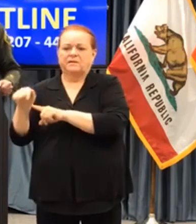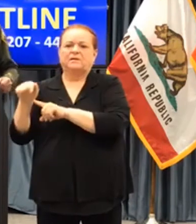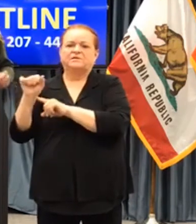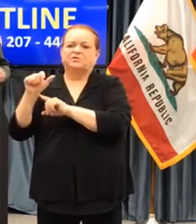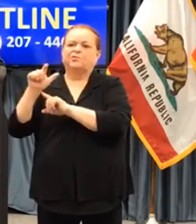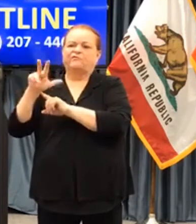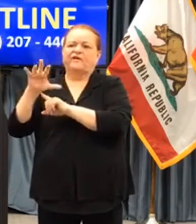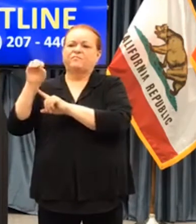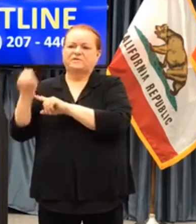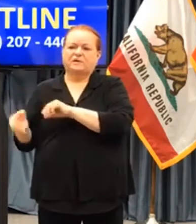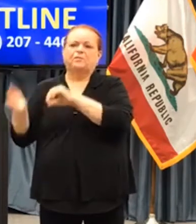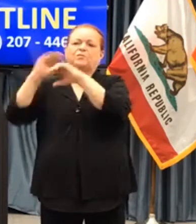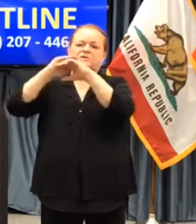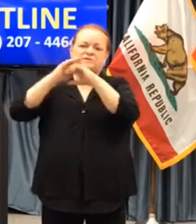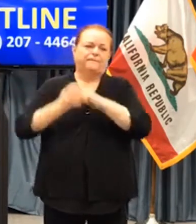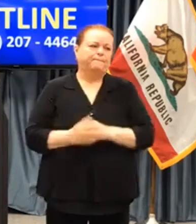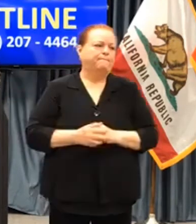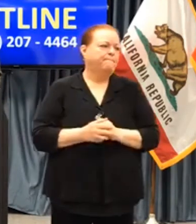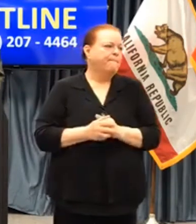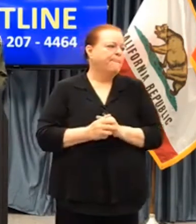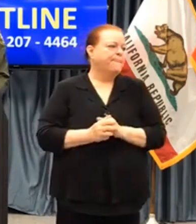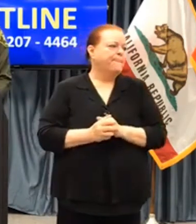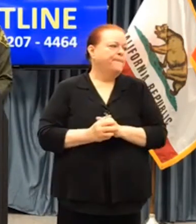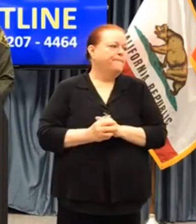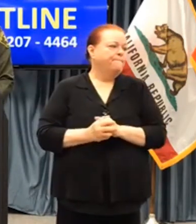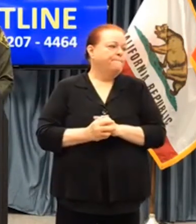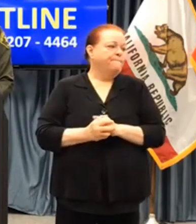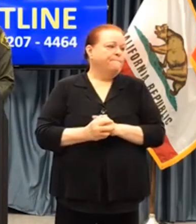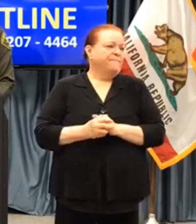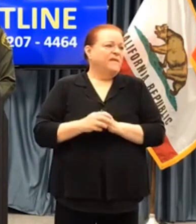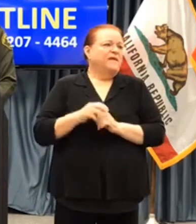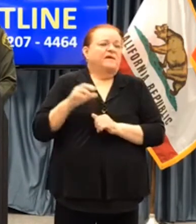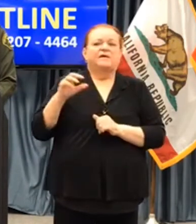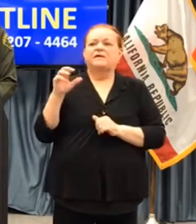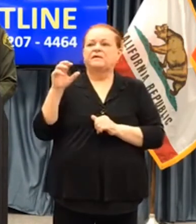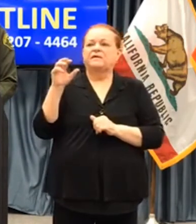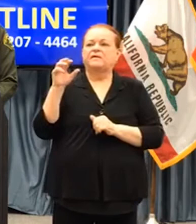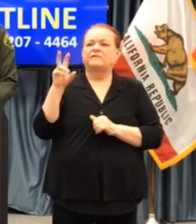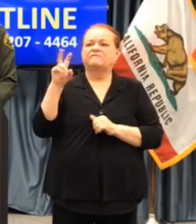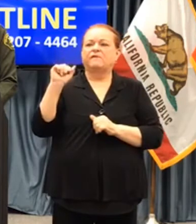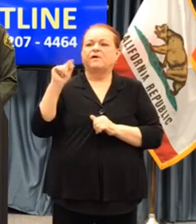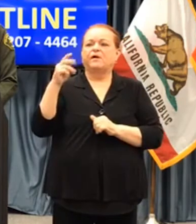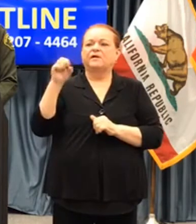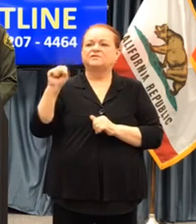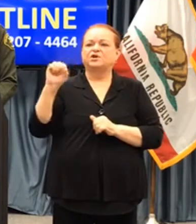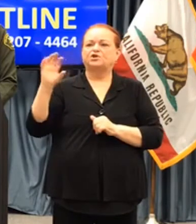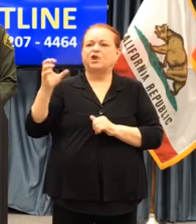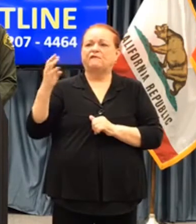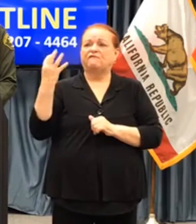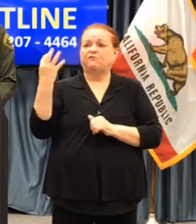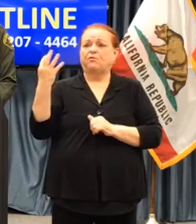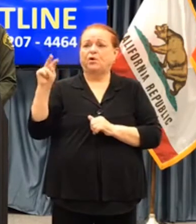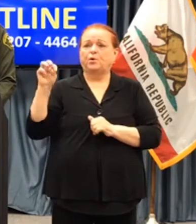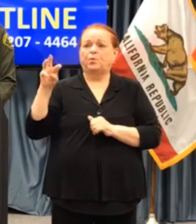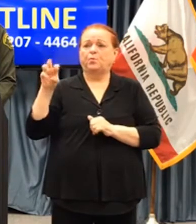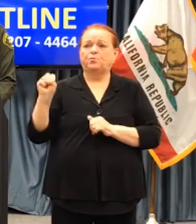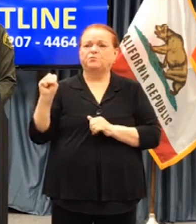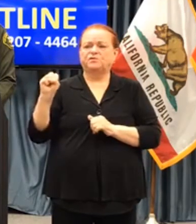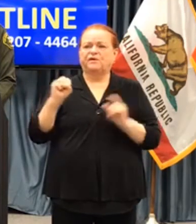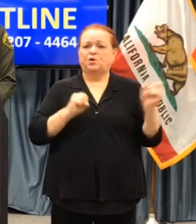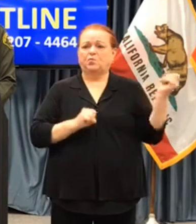Our next question will come from the line of Vicky Vargas with Channel 4 News. Please go